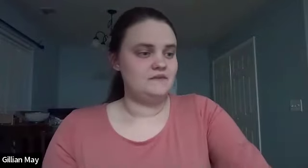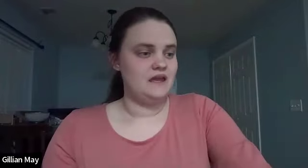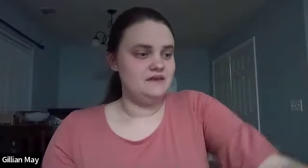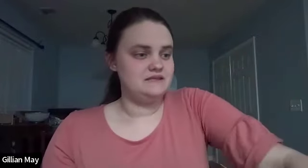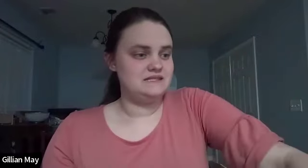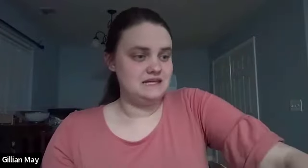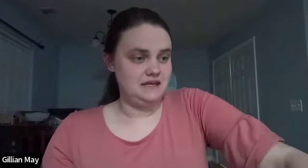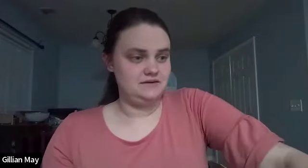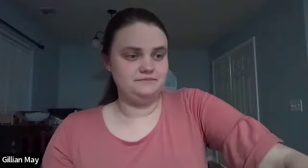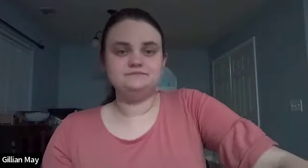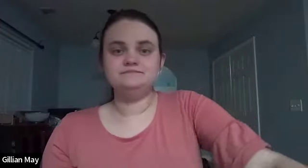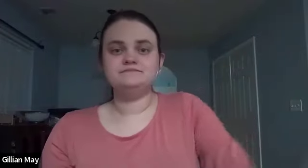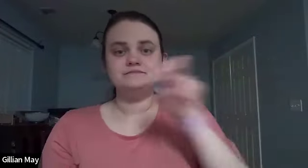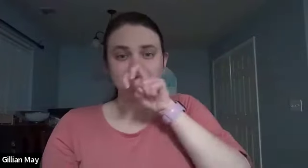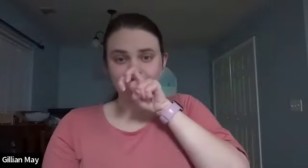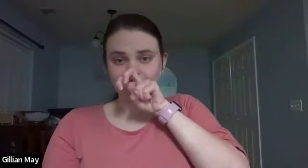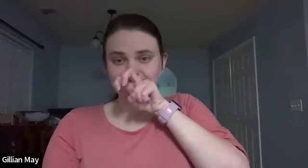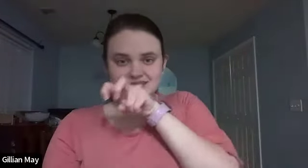And then snake.